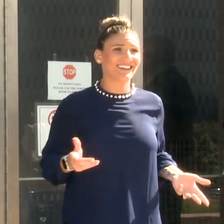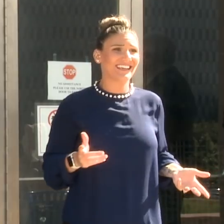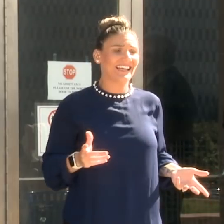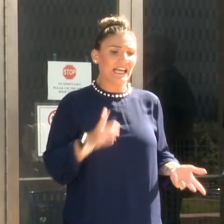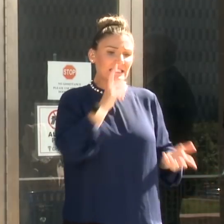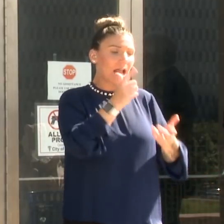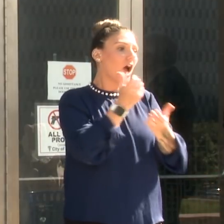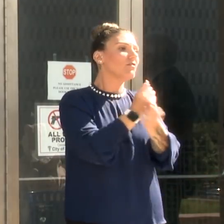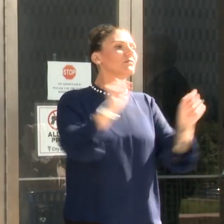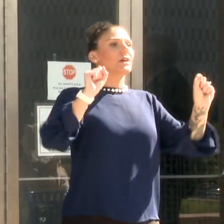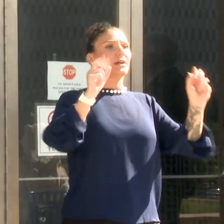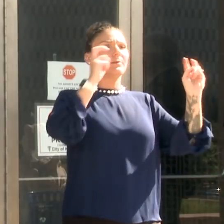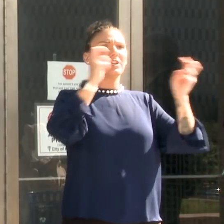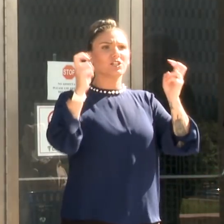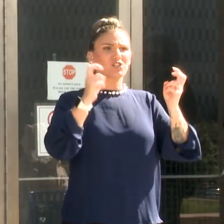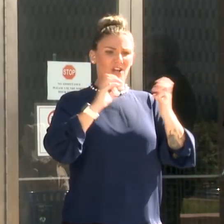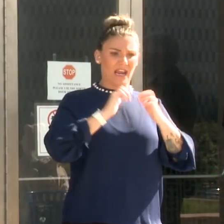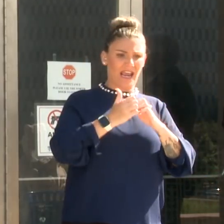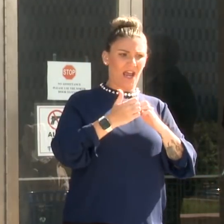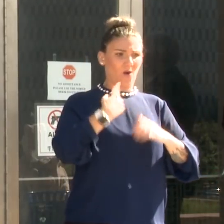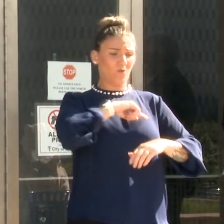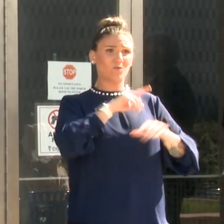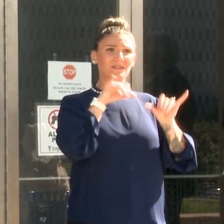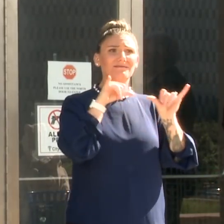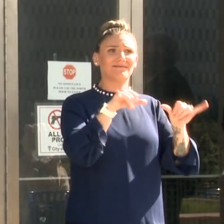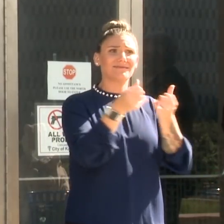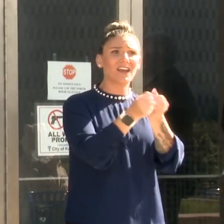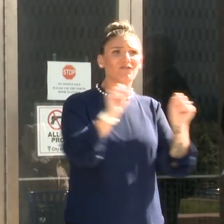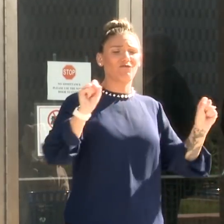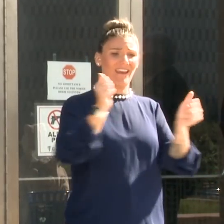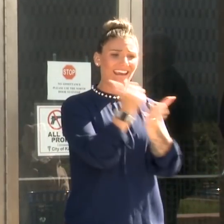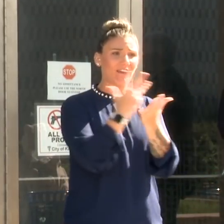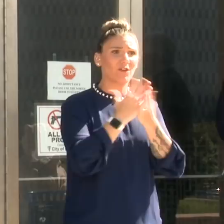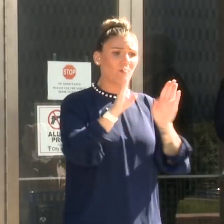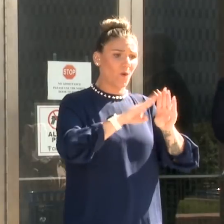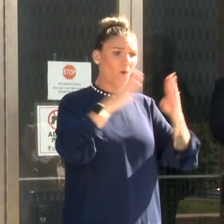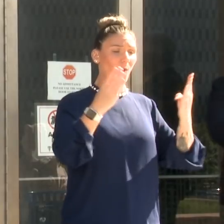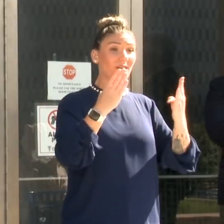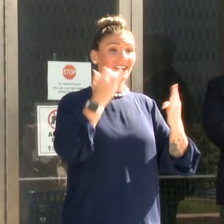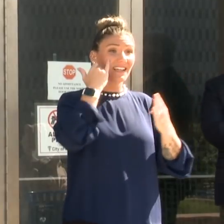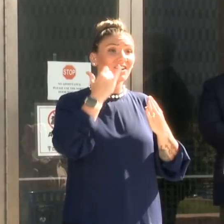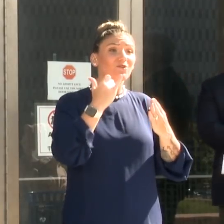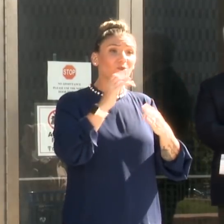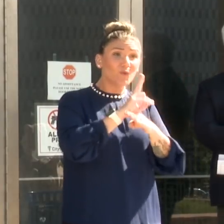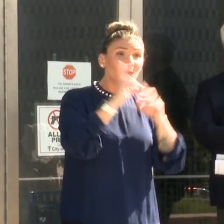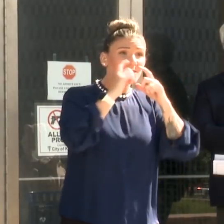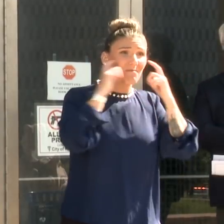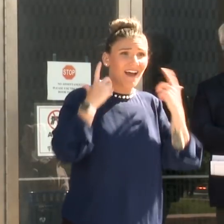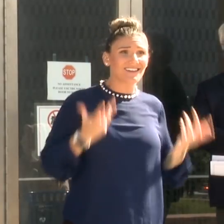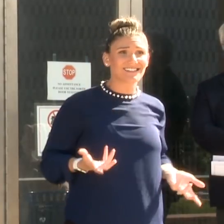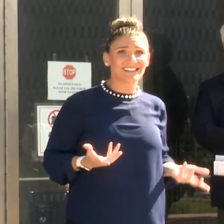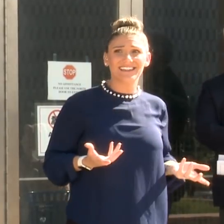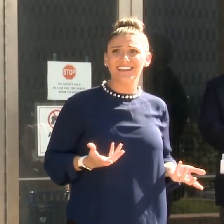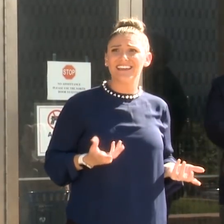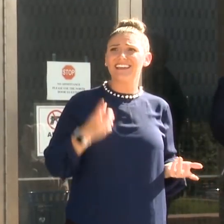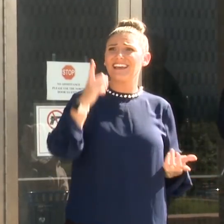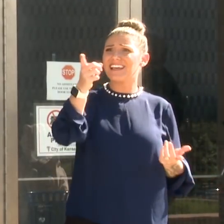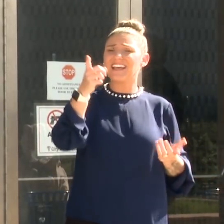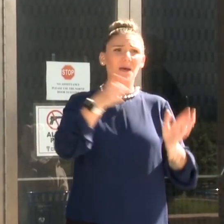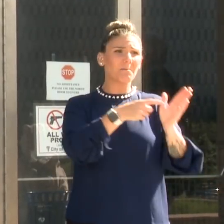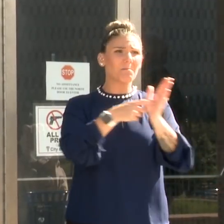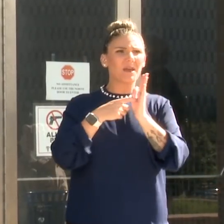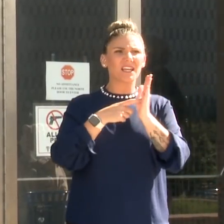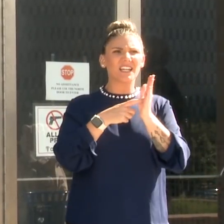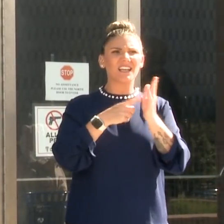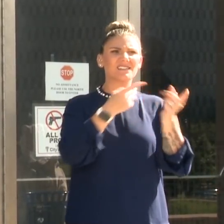a freedom issue, right? The way we actually stay free and everything stays open is if you wear a mask. Any other questions? It's been around for